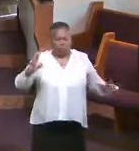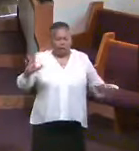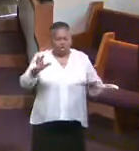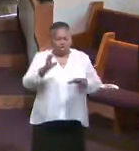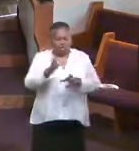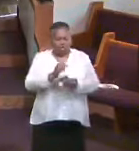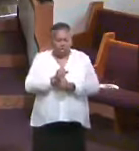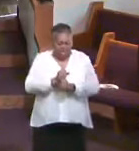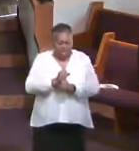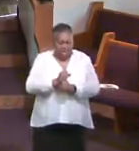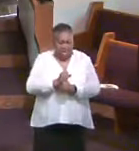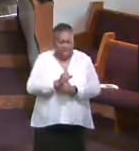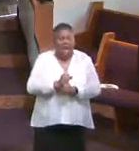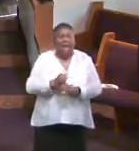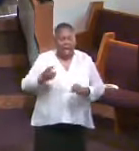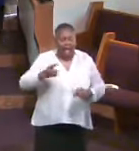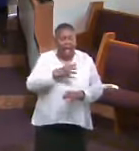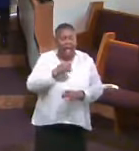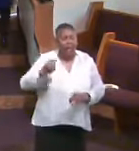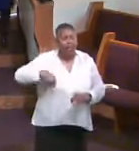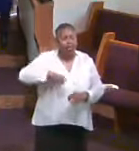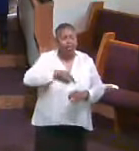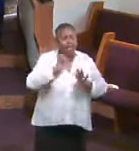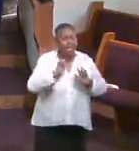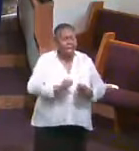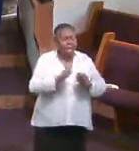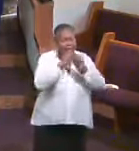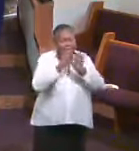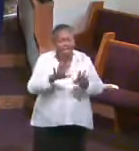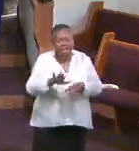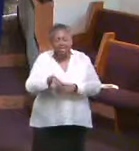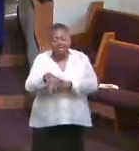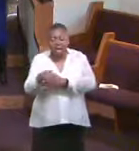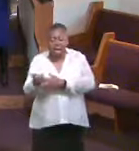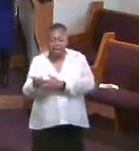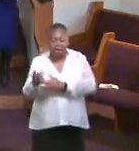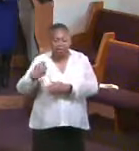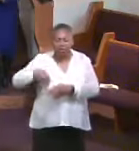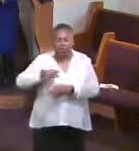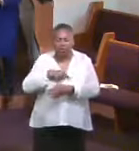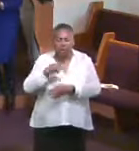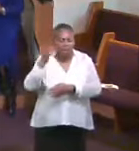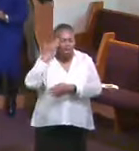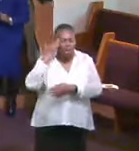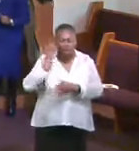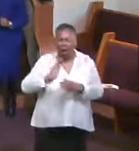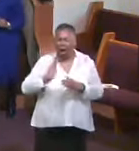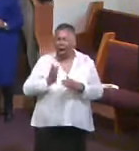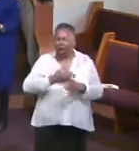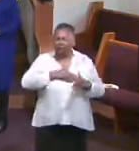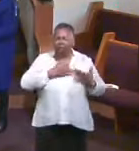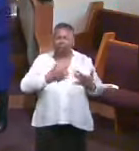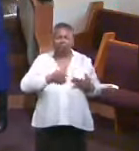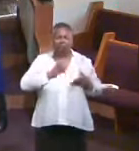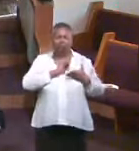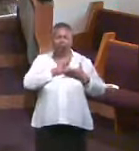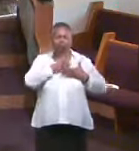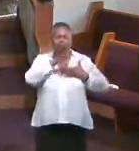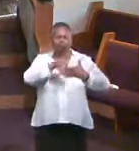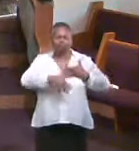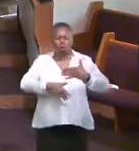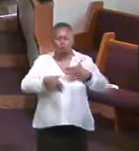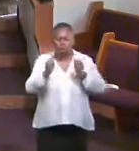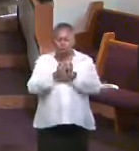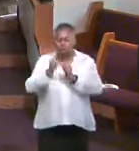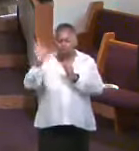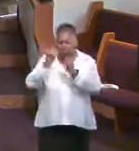bless others who are around us. Lord, we know that our cup will overflow with your blessing. So we say thank you today, Father God. Whatever